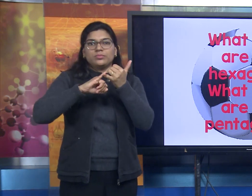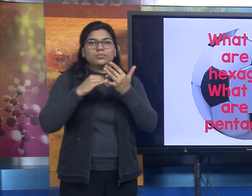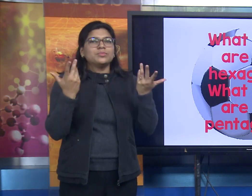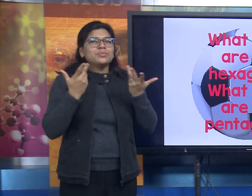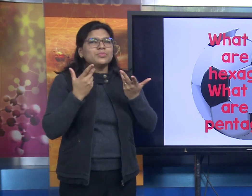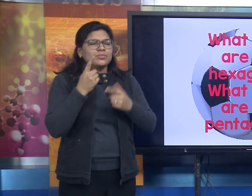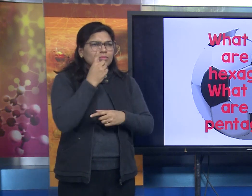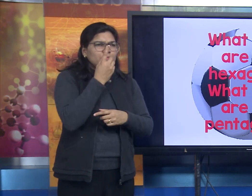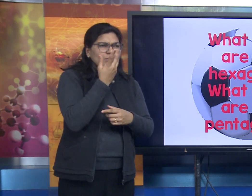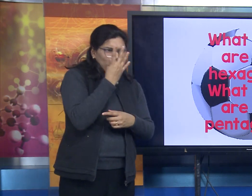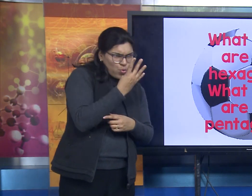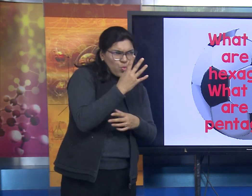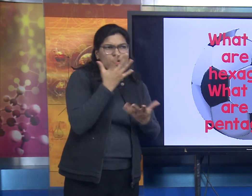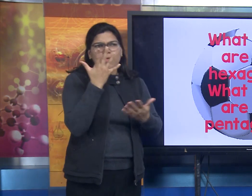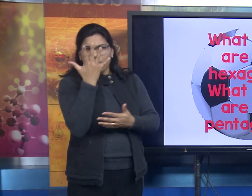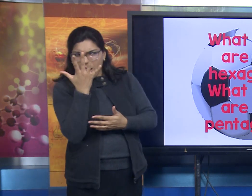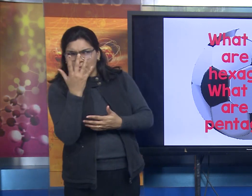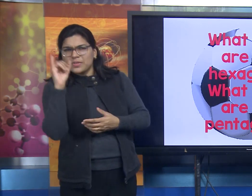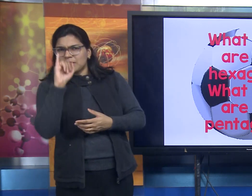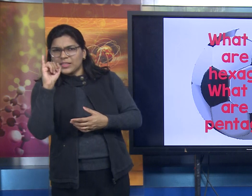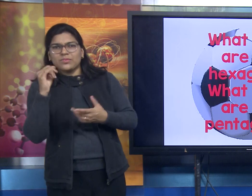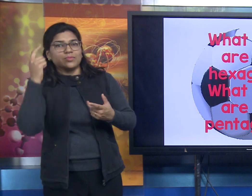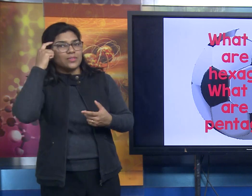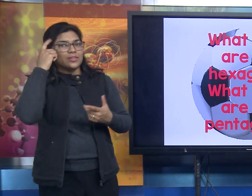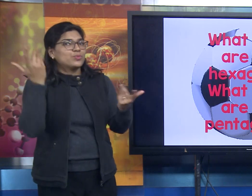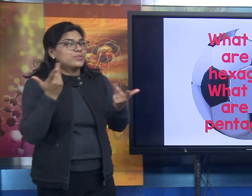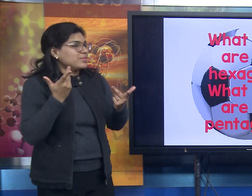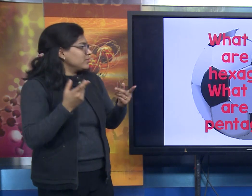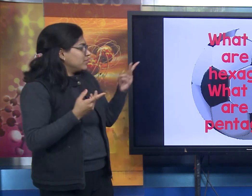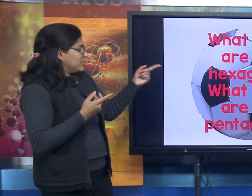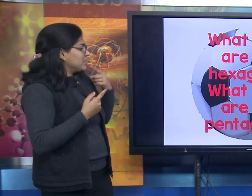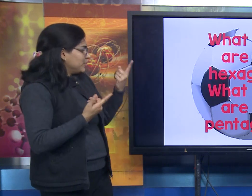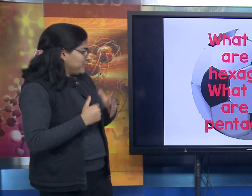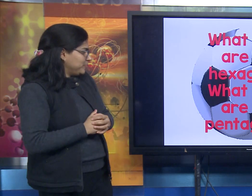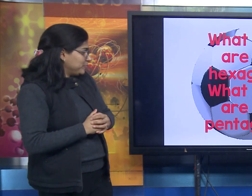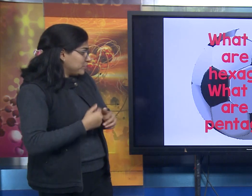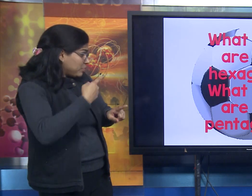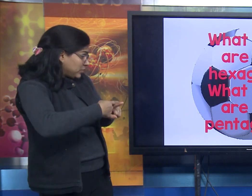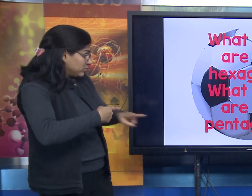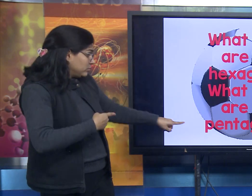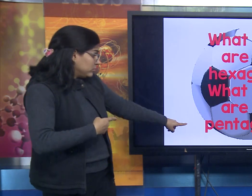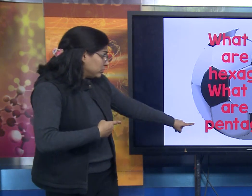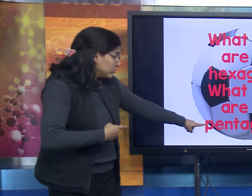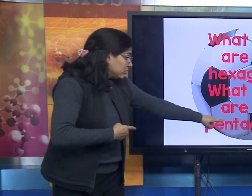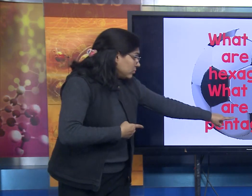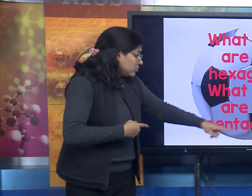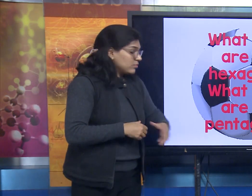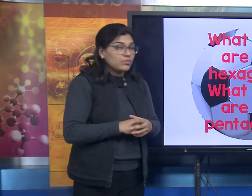You know, hexagon has how many lines? 3, 4, 5. What do you think? And also the